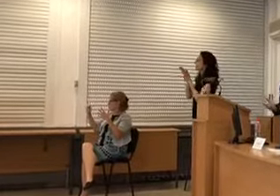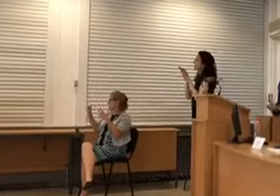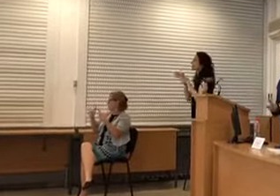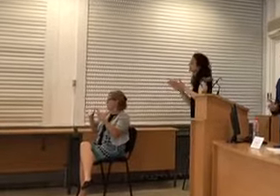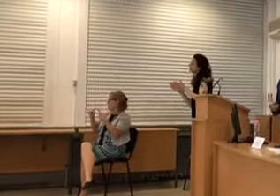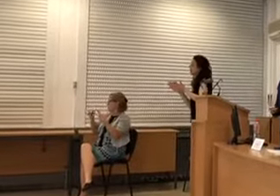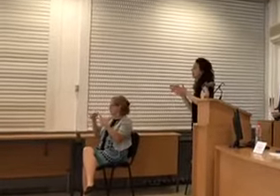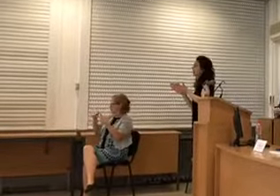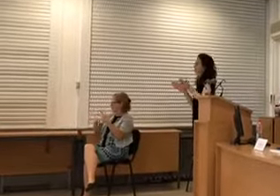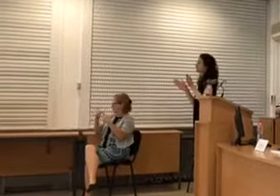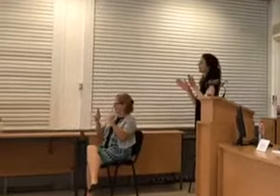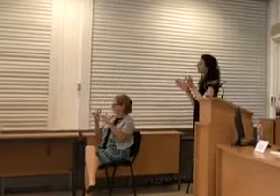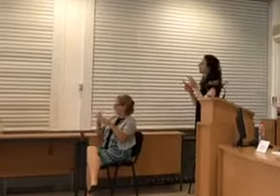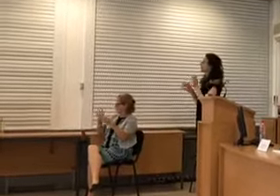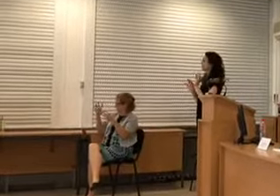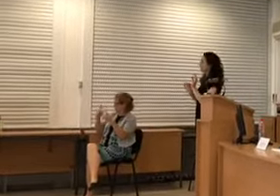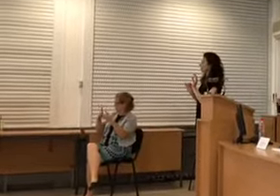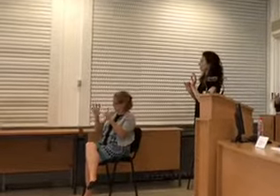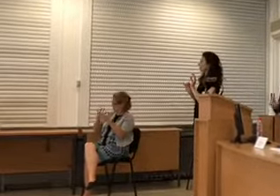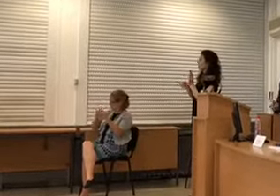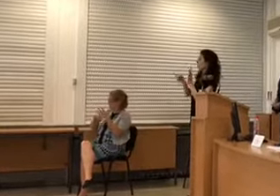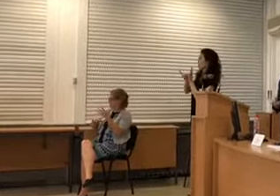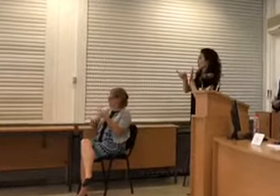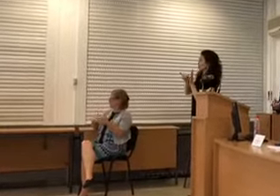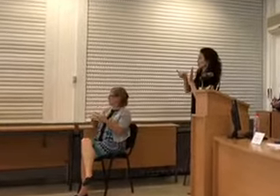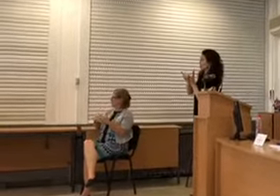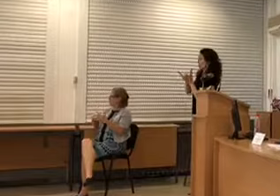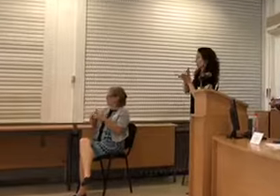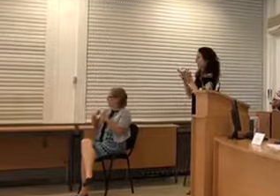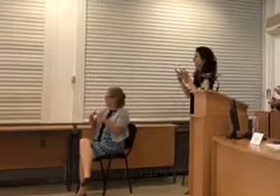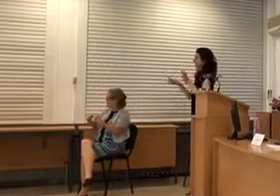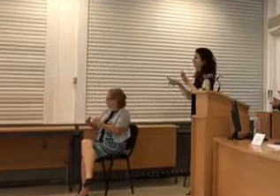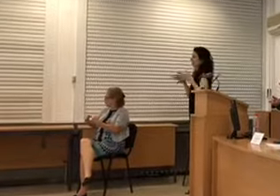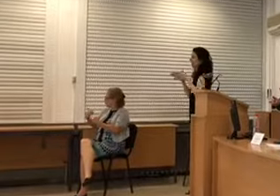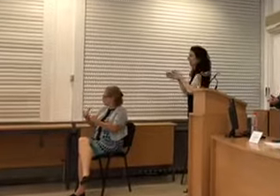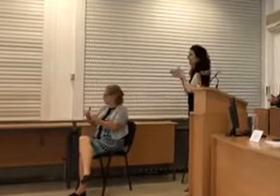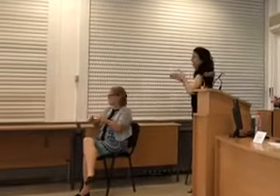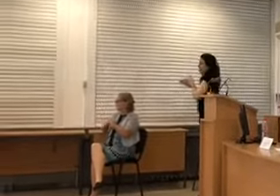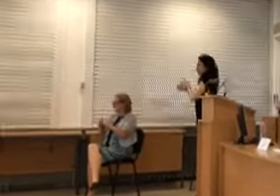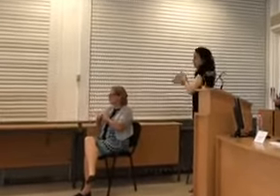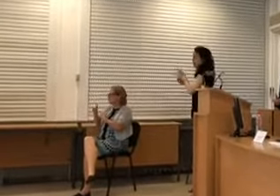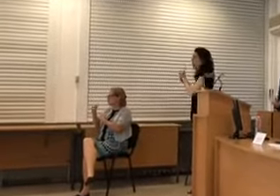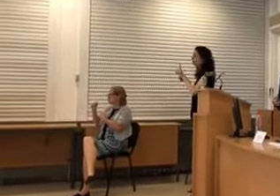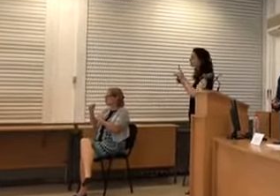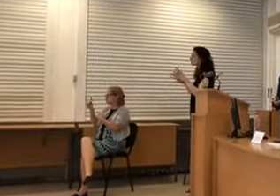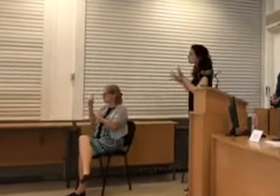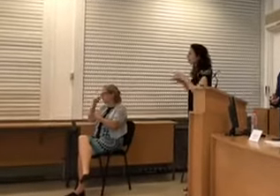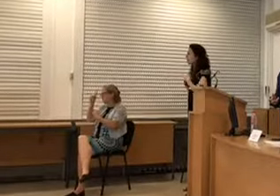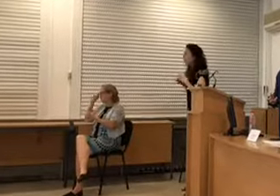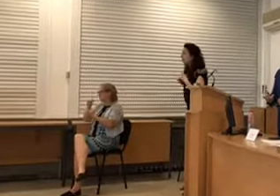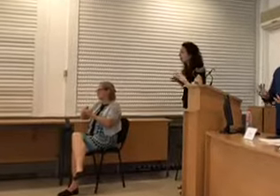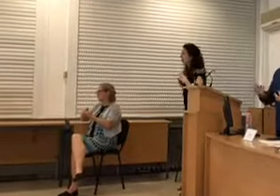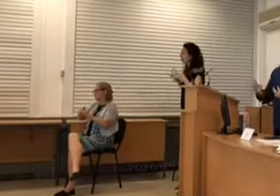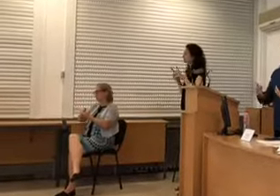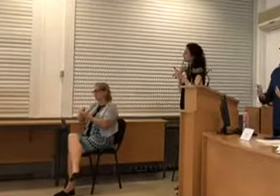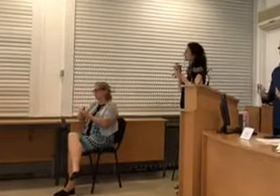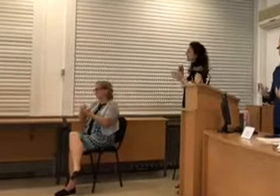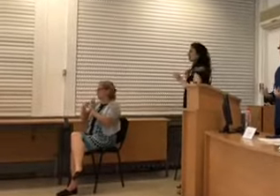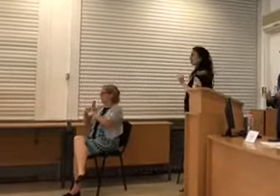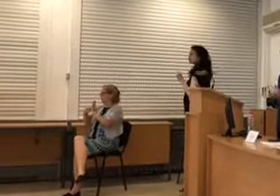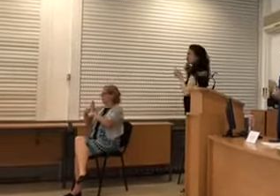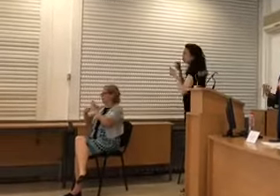other channels become extremely powerful and dangerous tool for revenge. For instance,